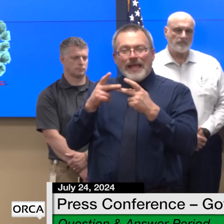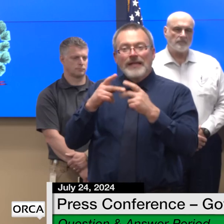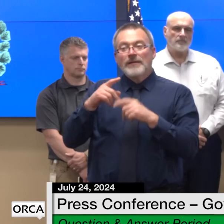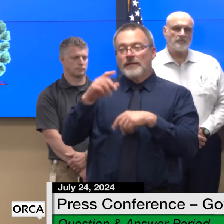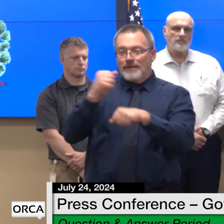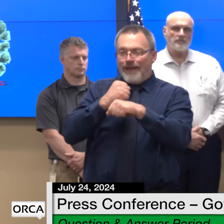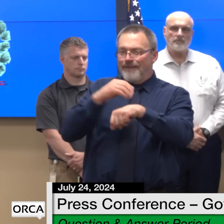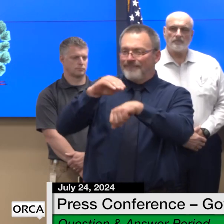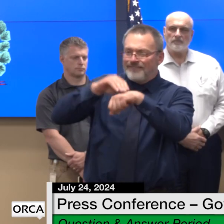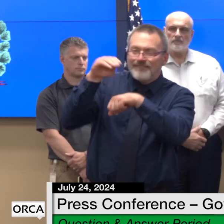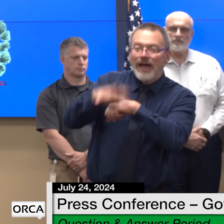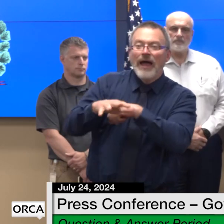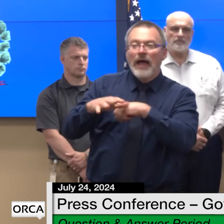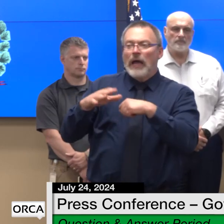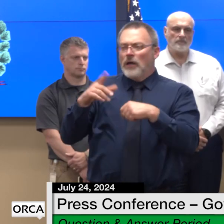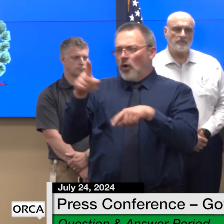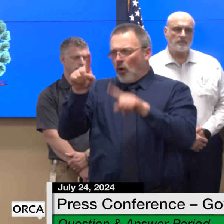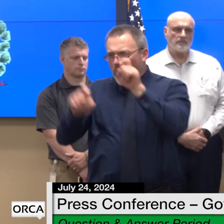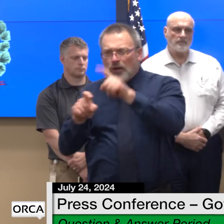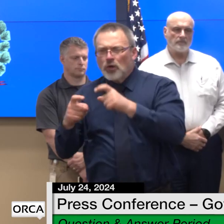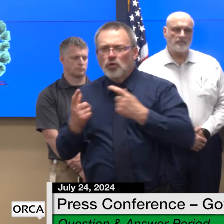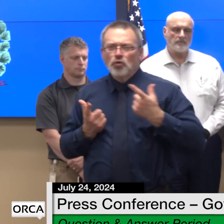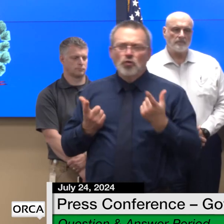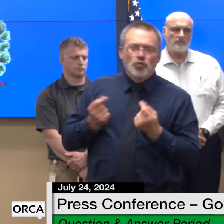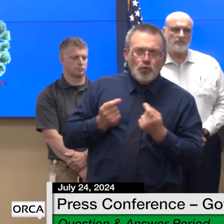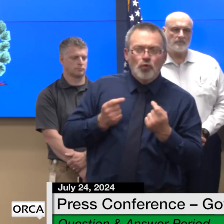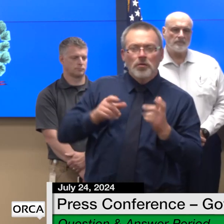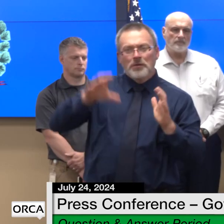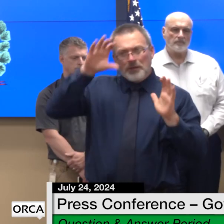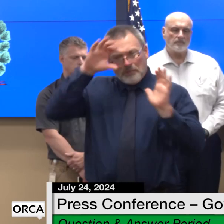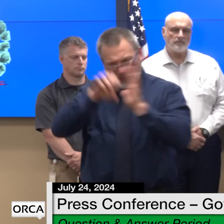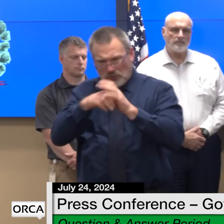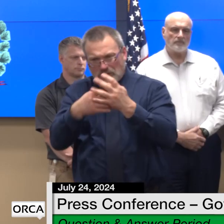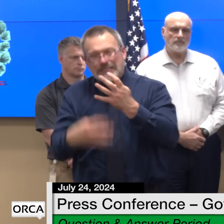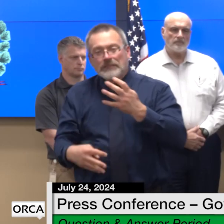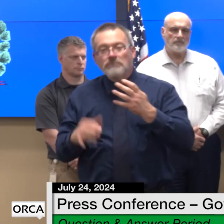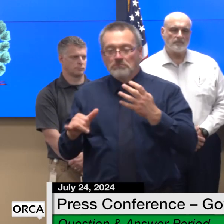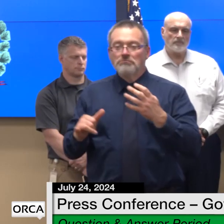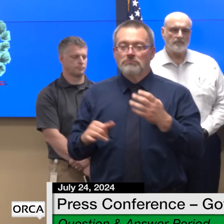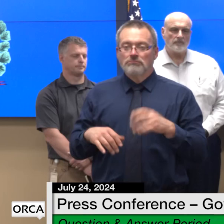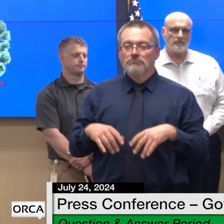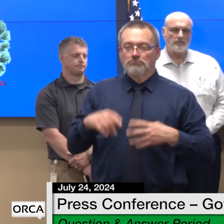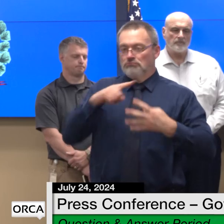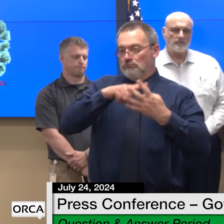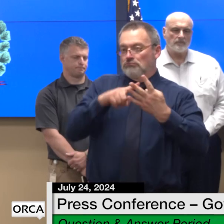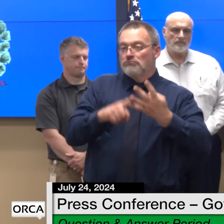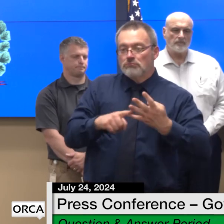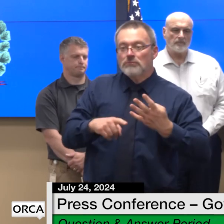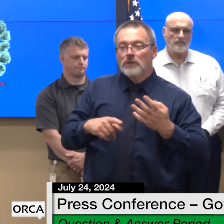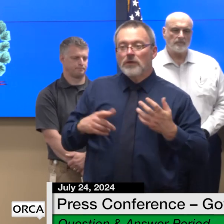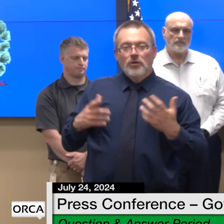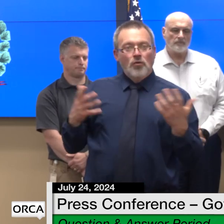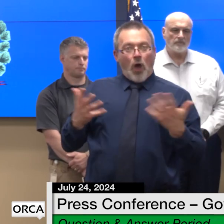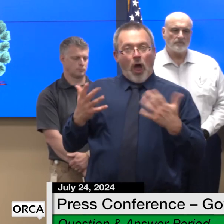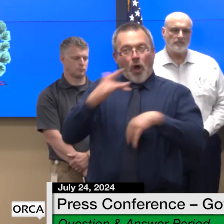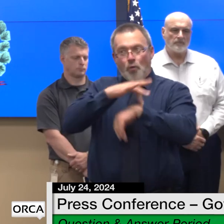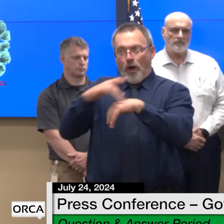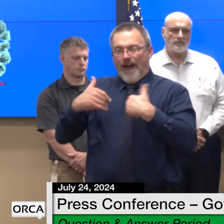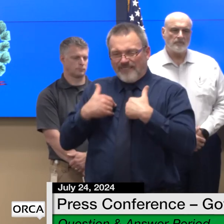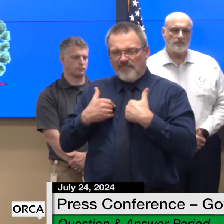doing, taking lots of pictures and so forth, what's available to them right now. But until we